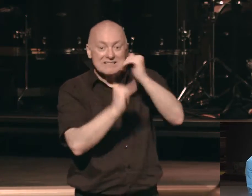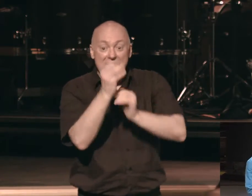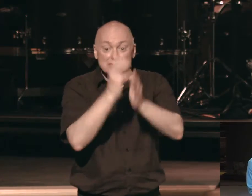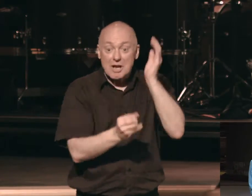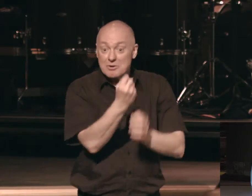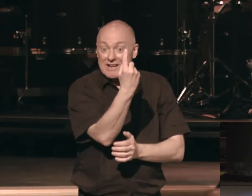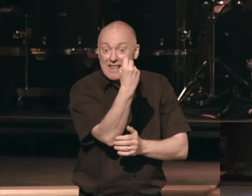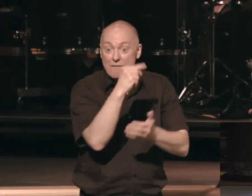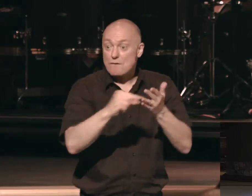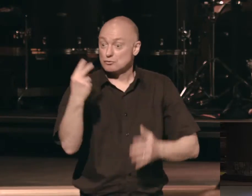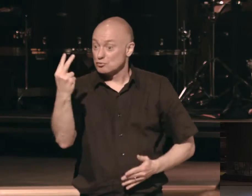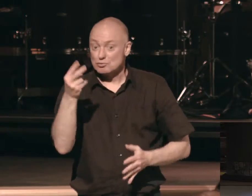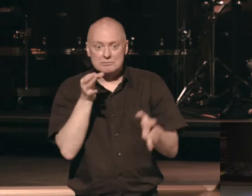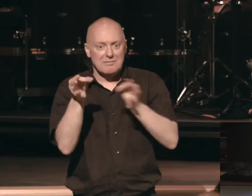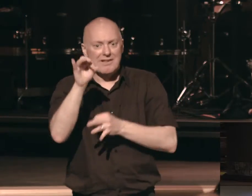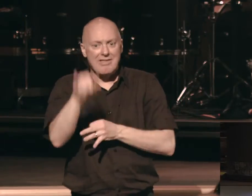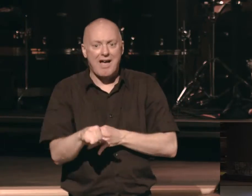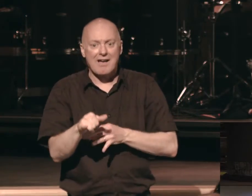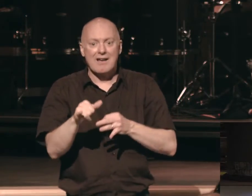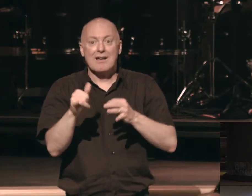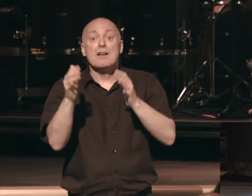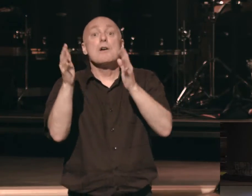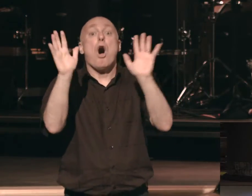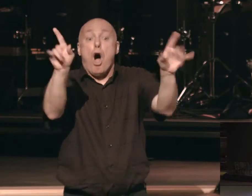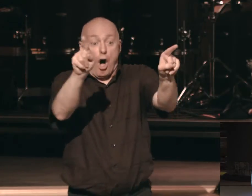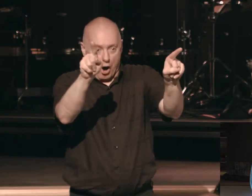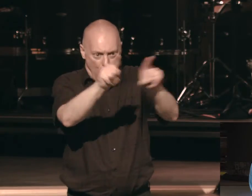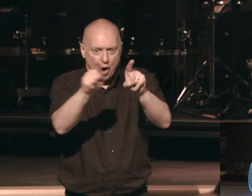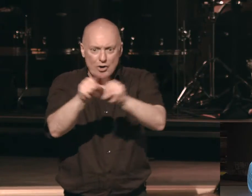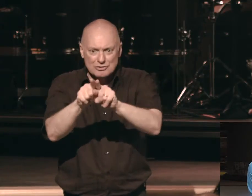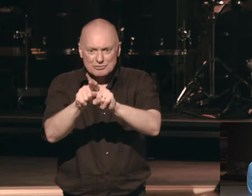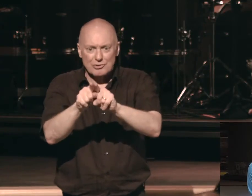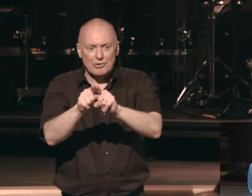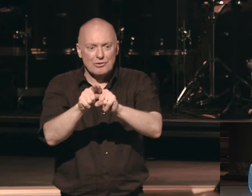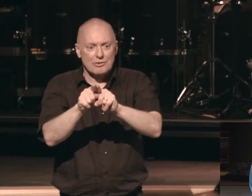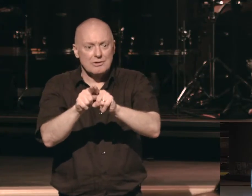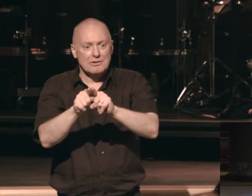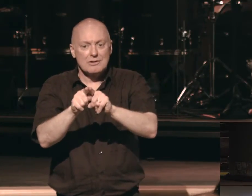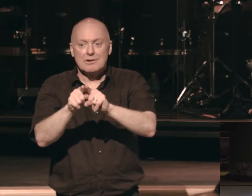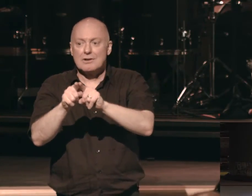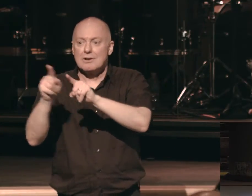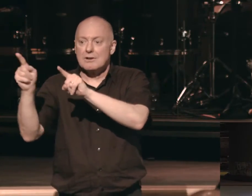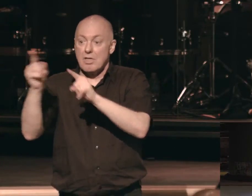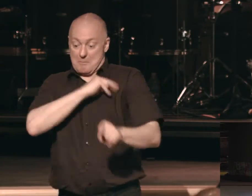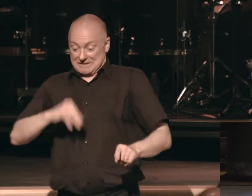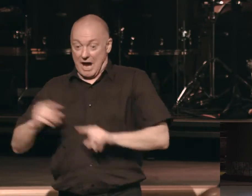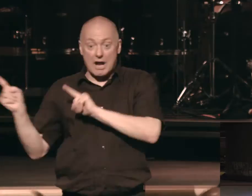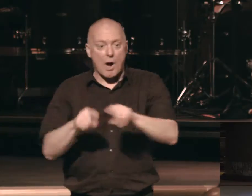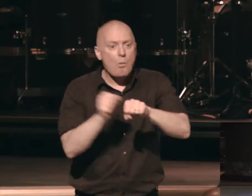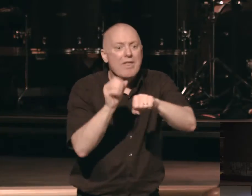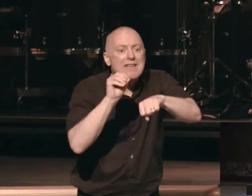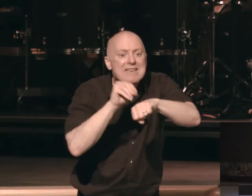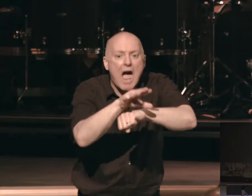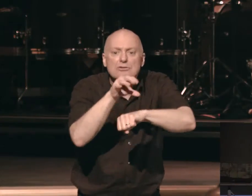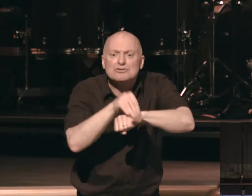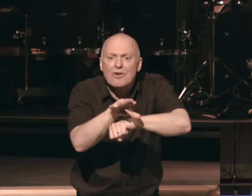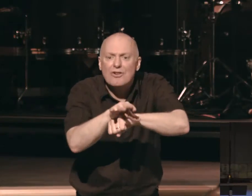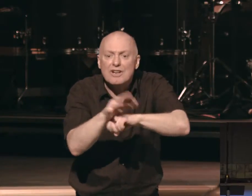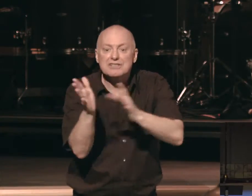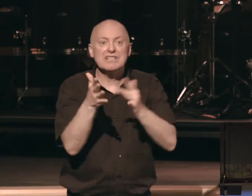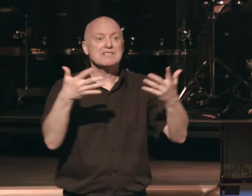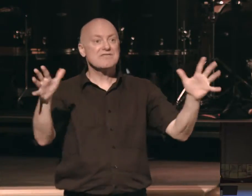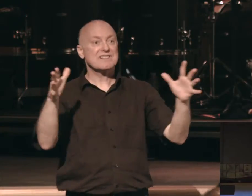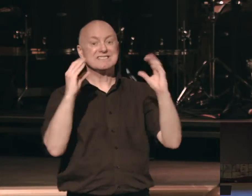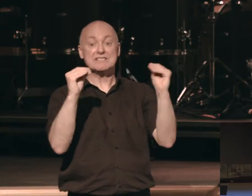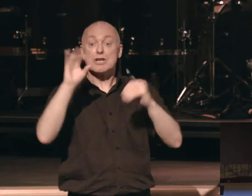Isaiah 11, verse 2. He will come also this with counsel and might. I love when Jesus finishes